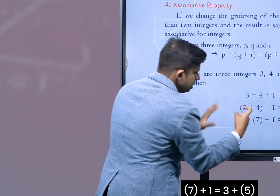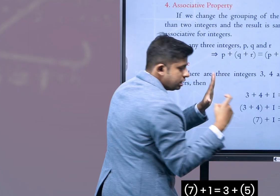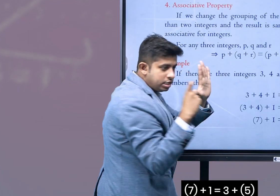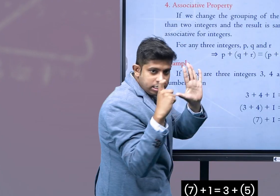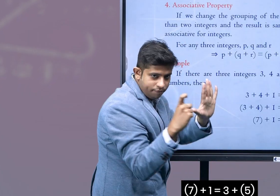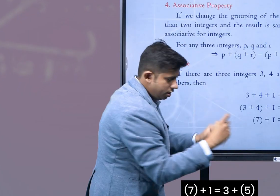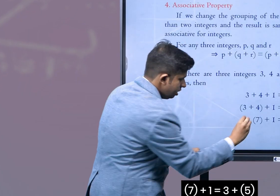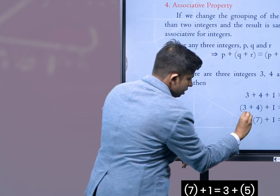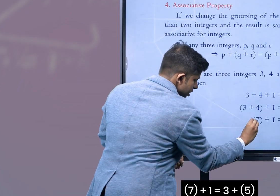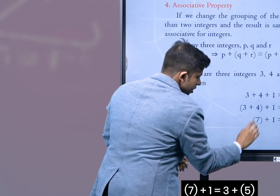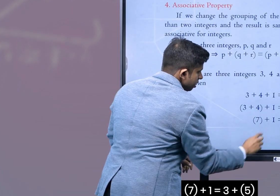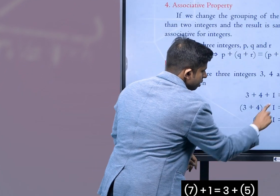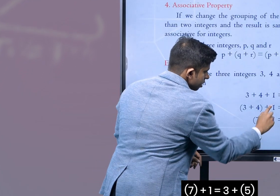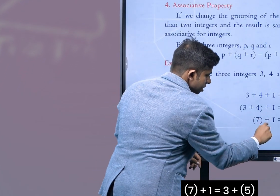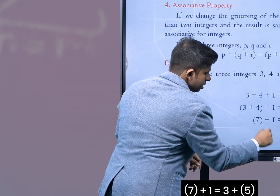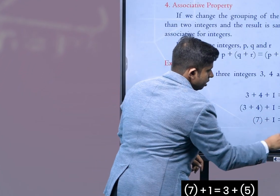7 plus 1 is equal to 3 plus 5.